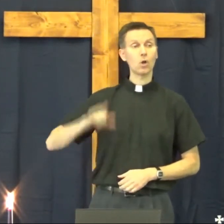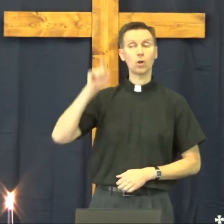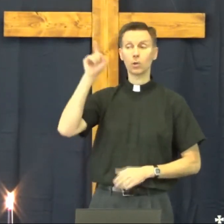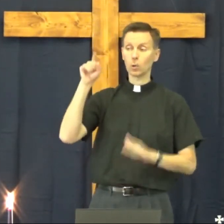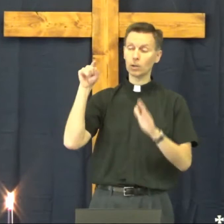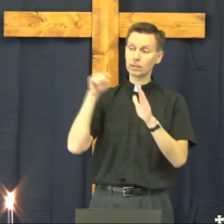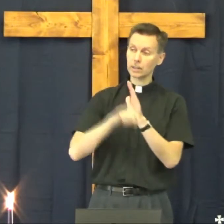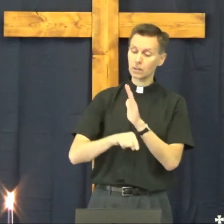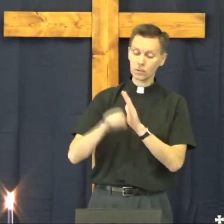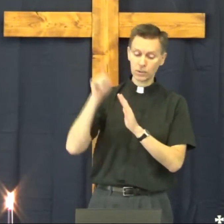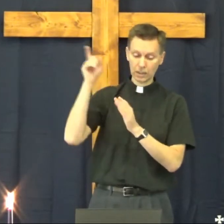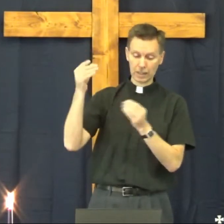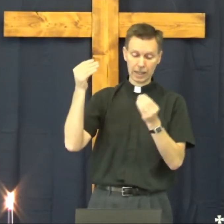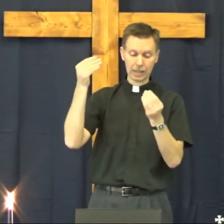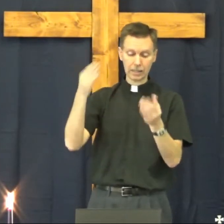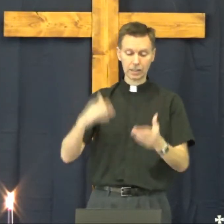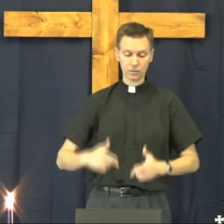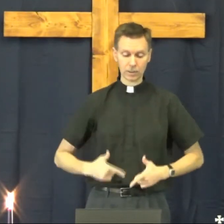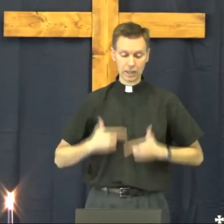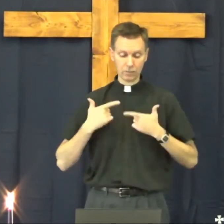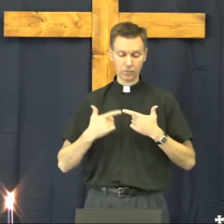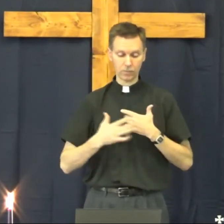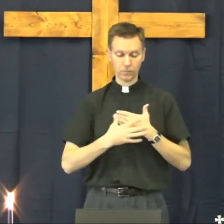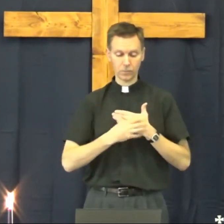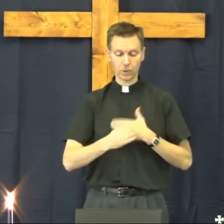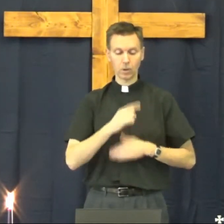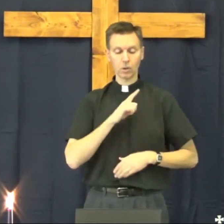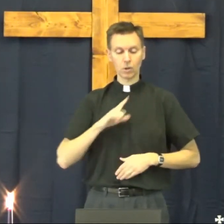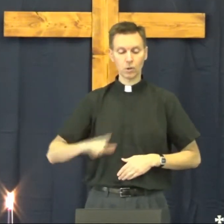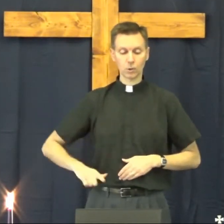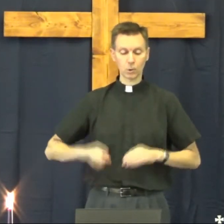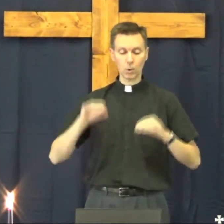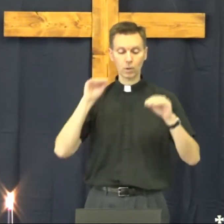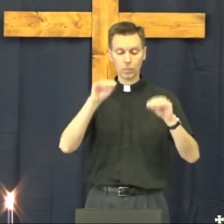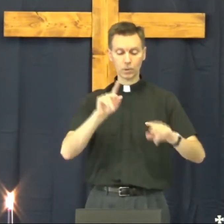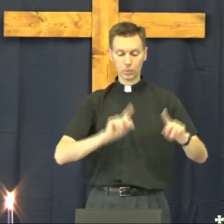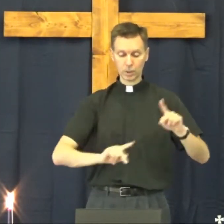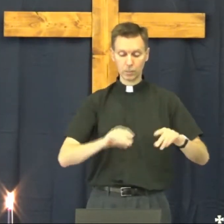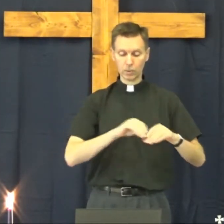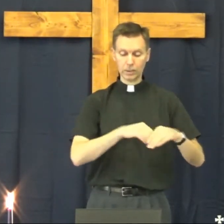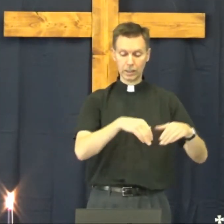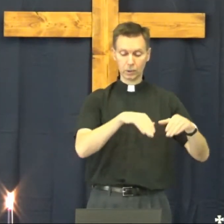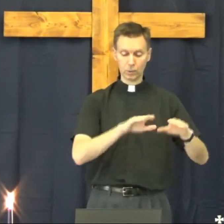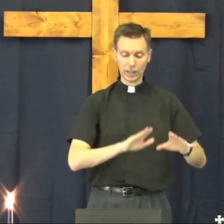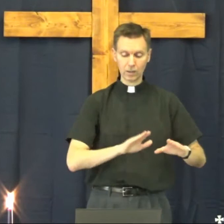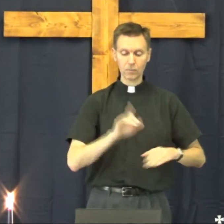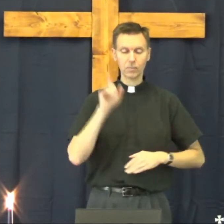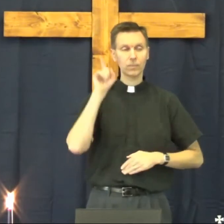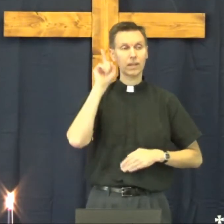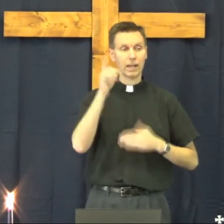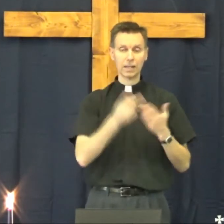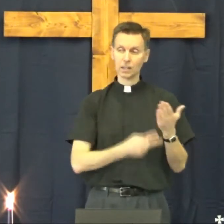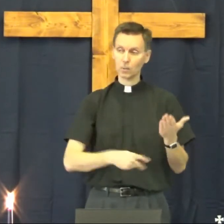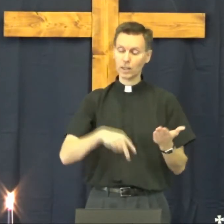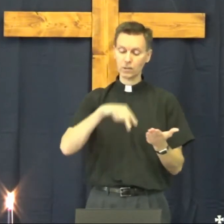The Lord kills and he gives life. The Lord puts people in the grave and he raises